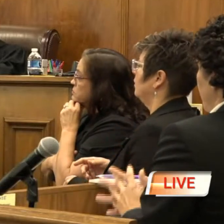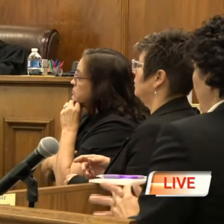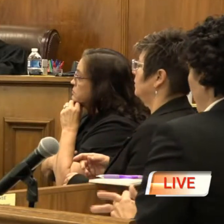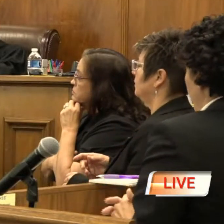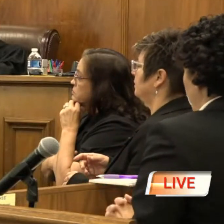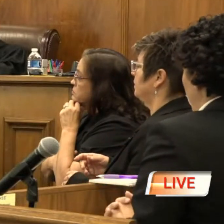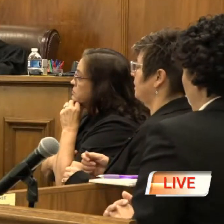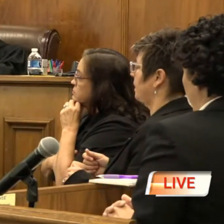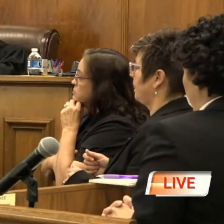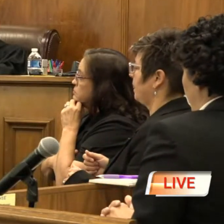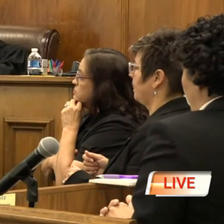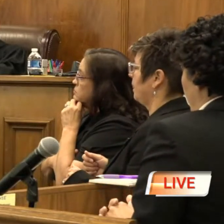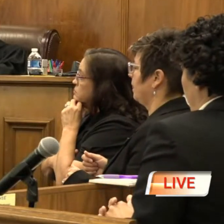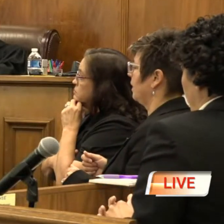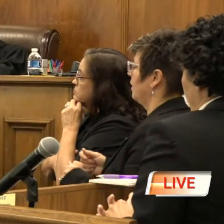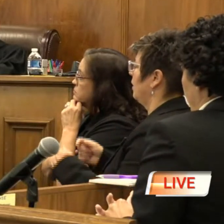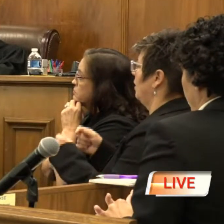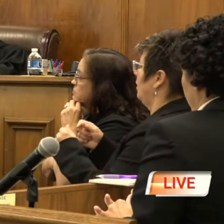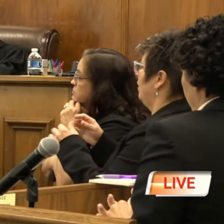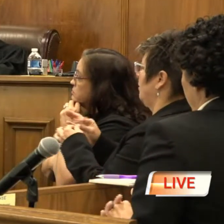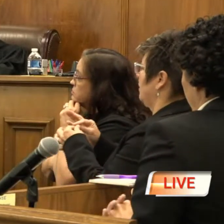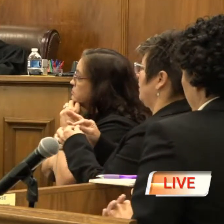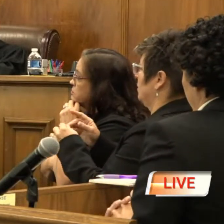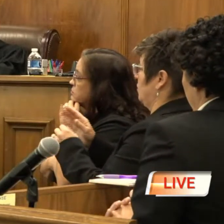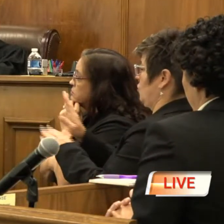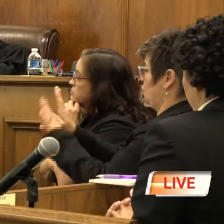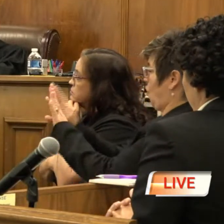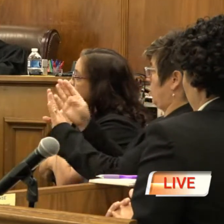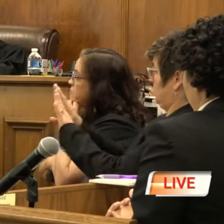she was hurting herself with the door?